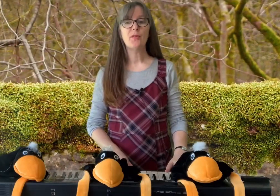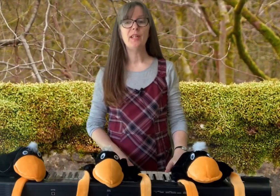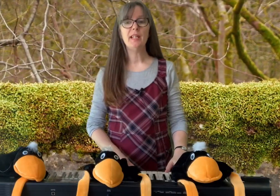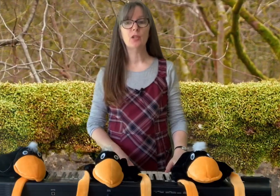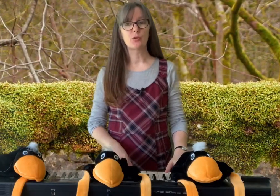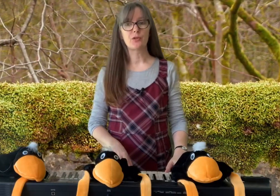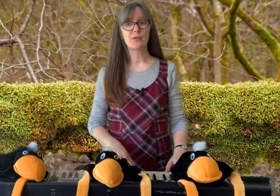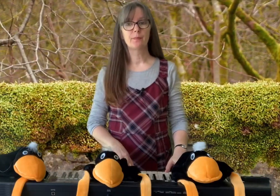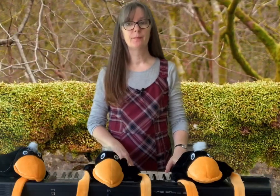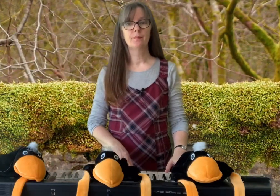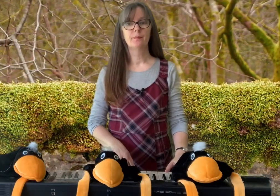was.